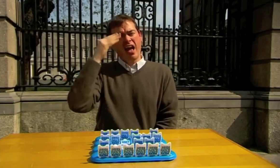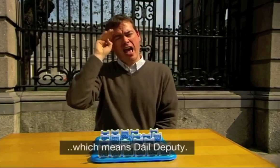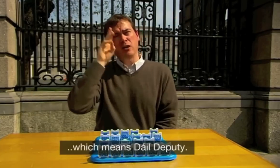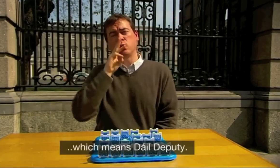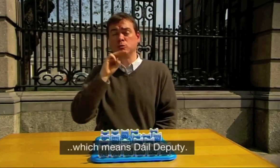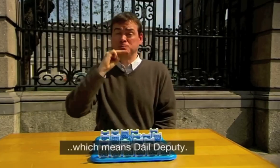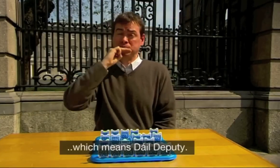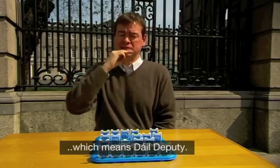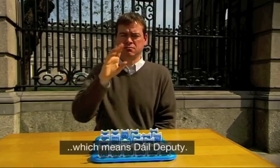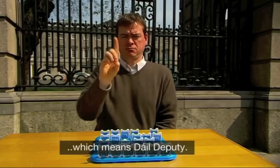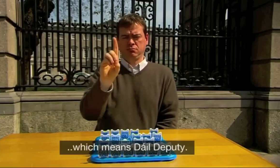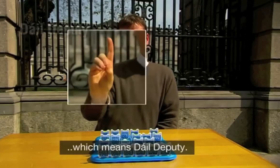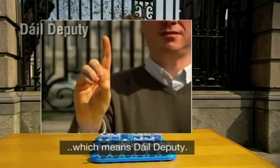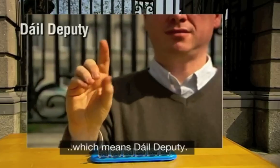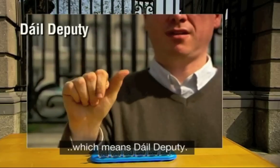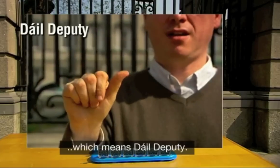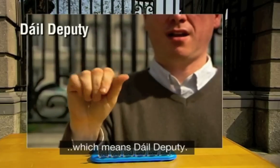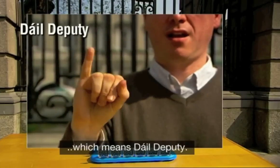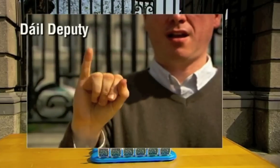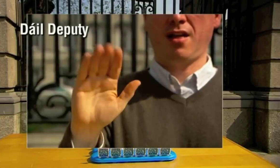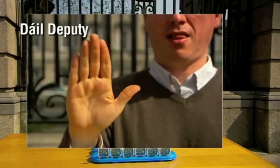which means Dáil Deputy.